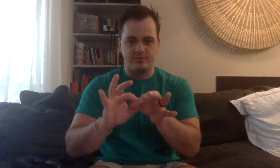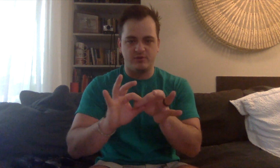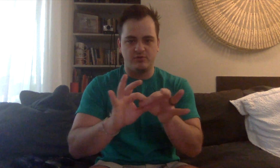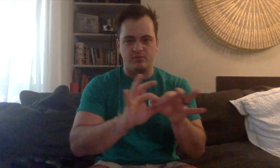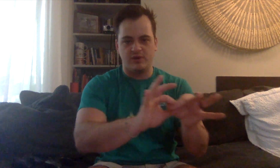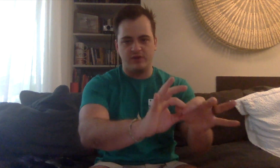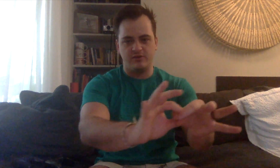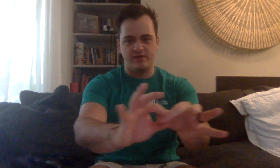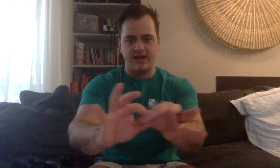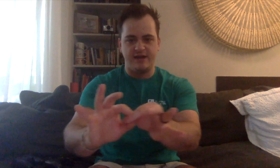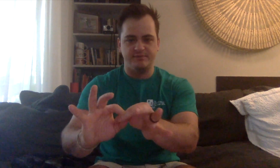indivisible, we're going to do that.